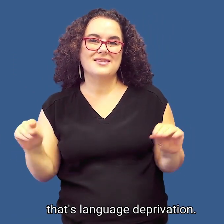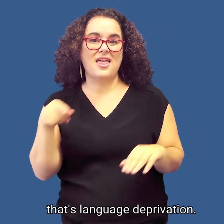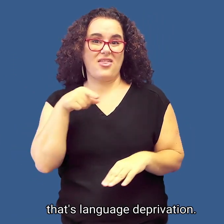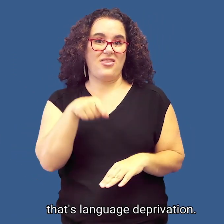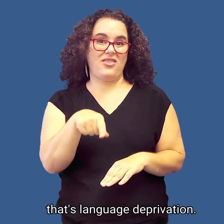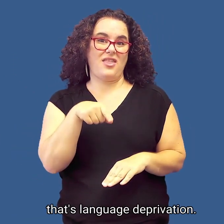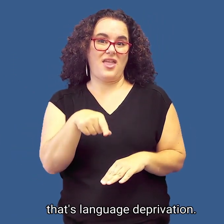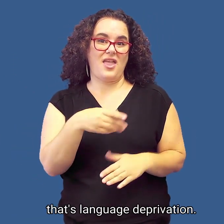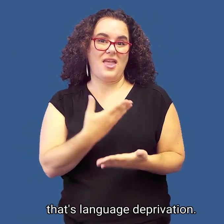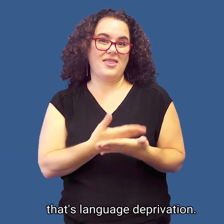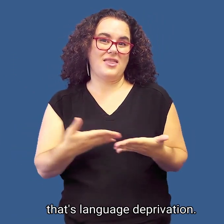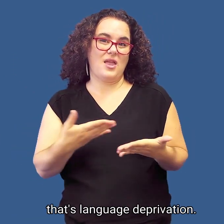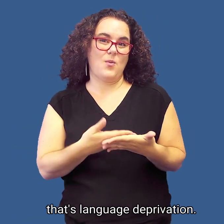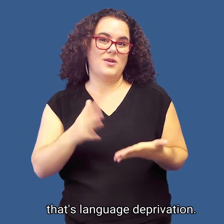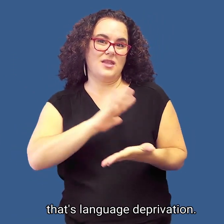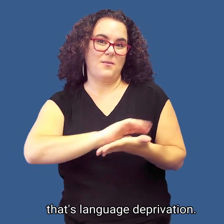that's language deprivation.